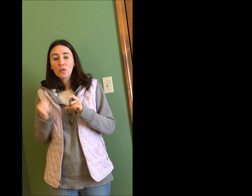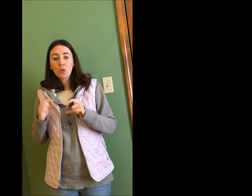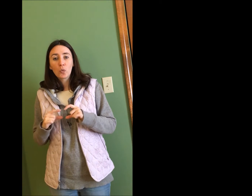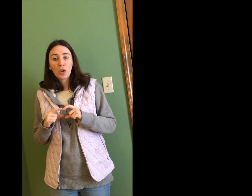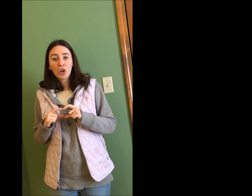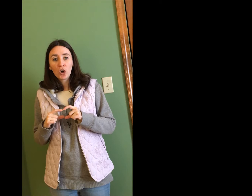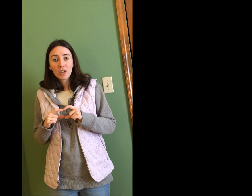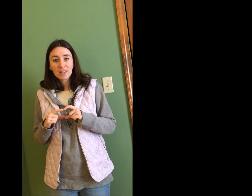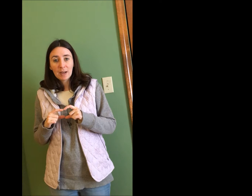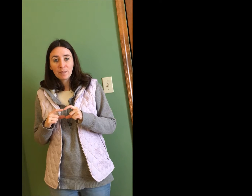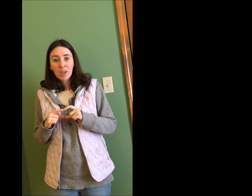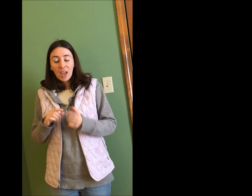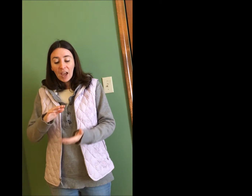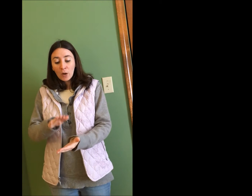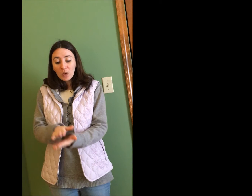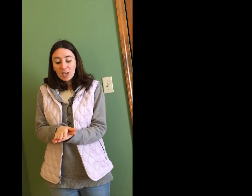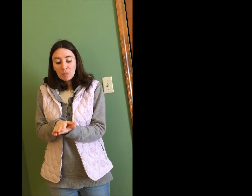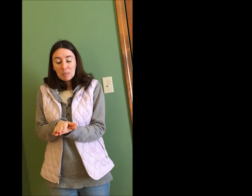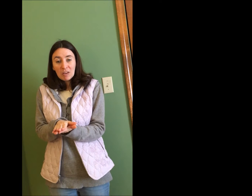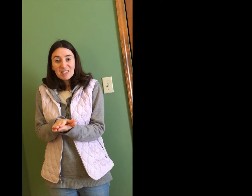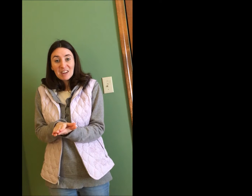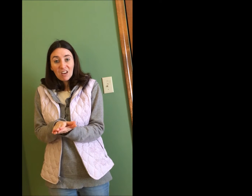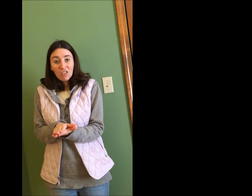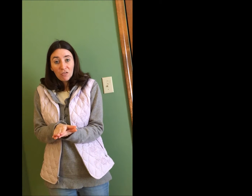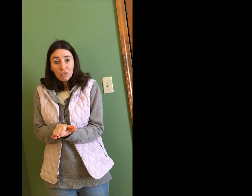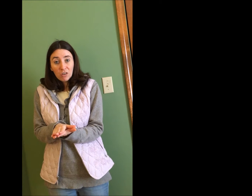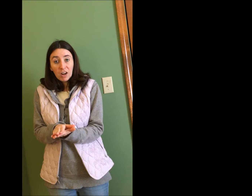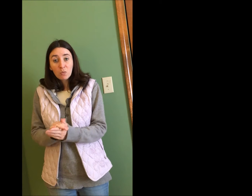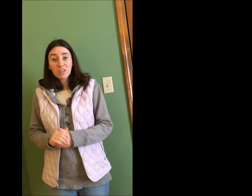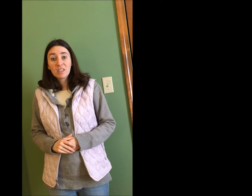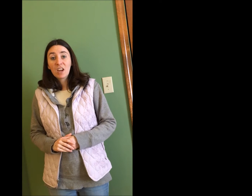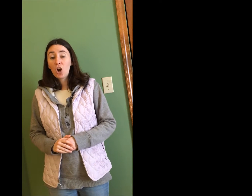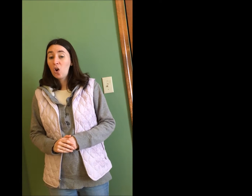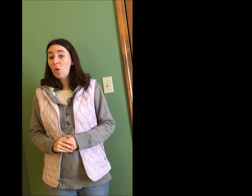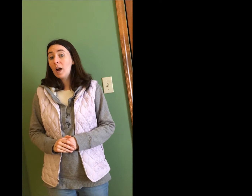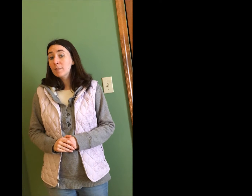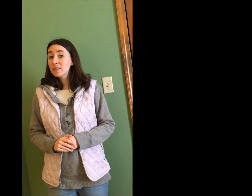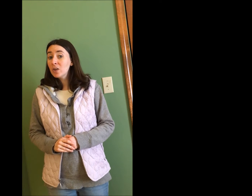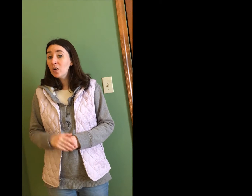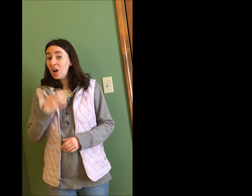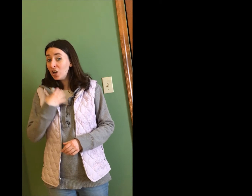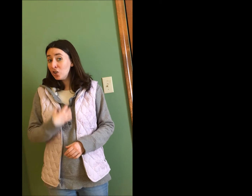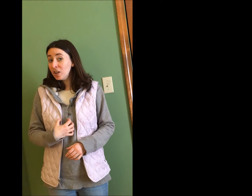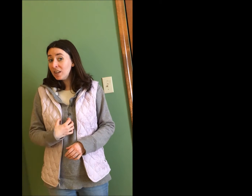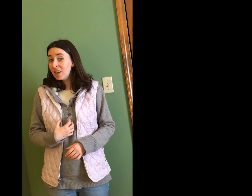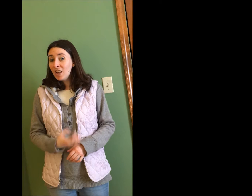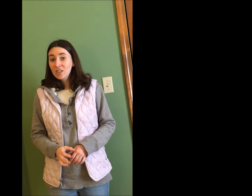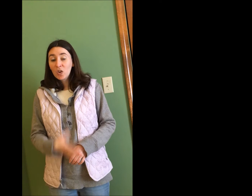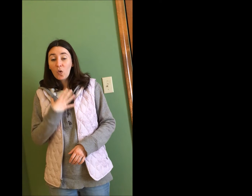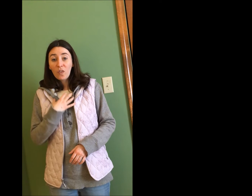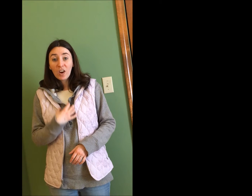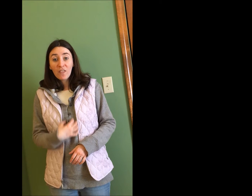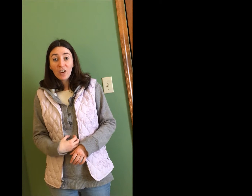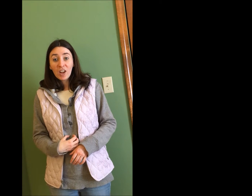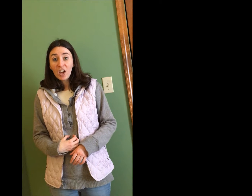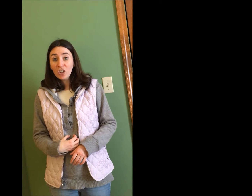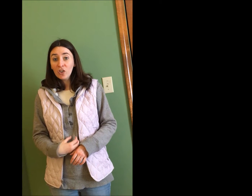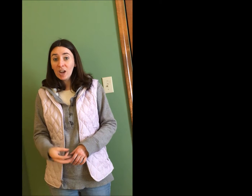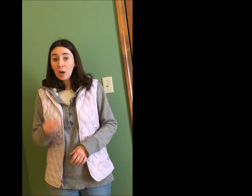food written across them. And we keep them on a stack on the floor. And we'll sing, oh, I'm so hungry, so very, very hungry, I